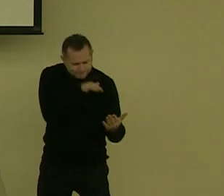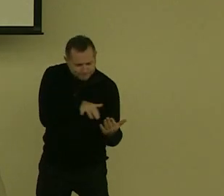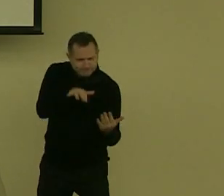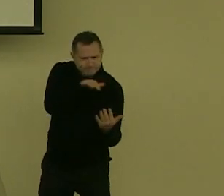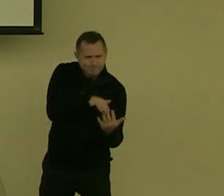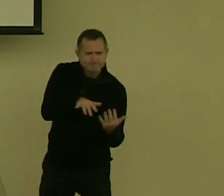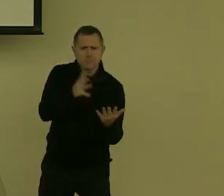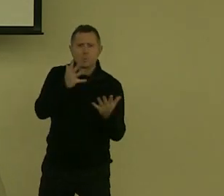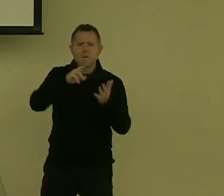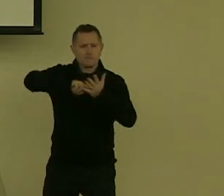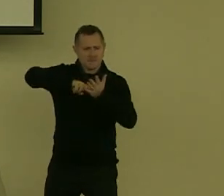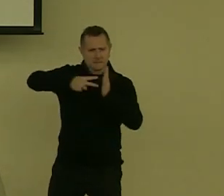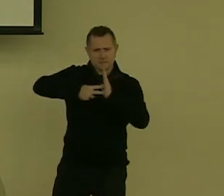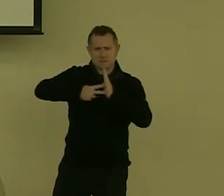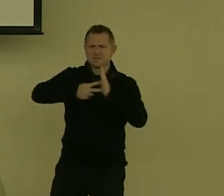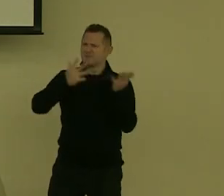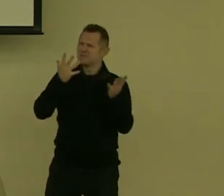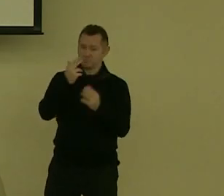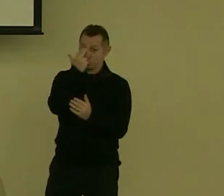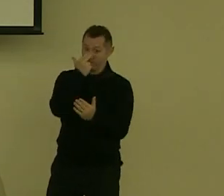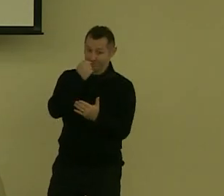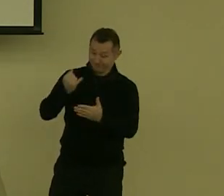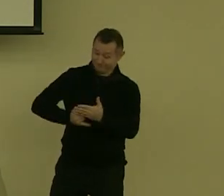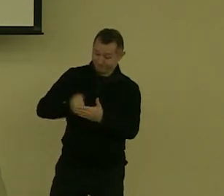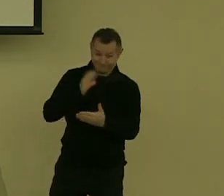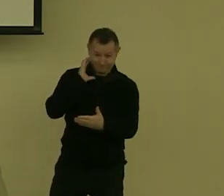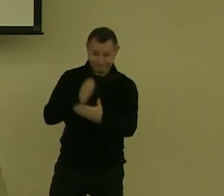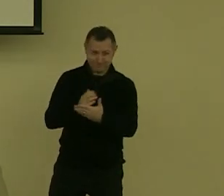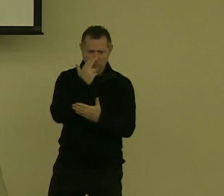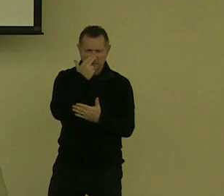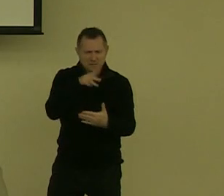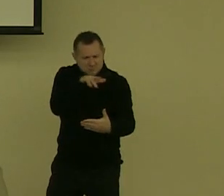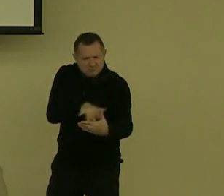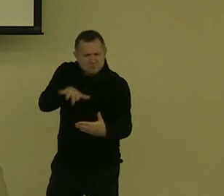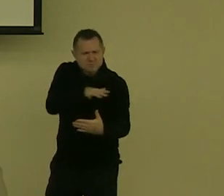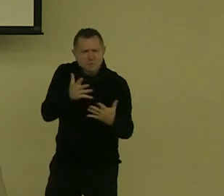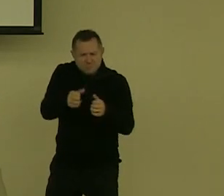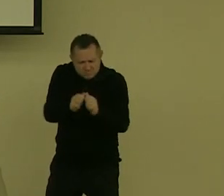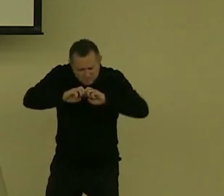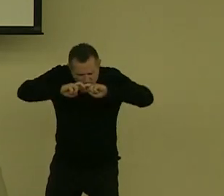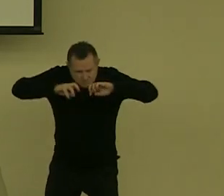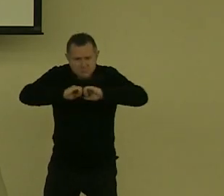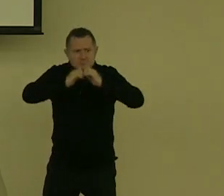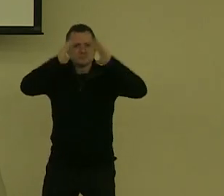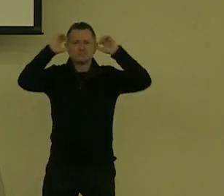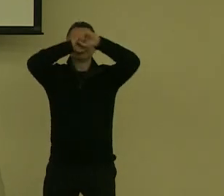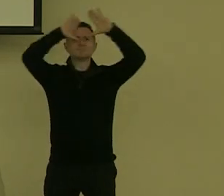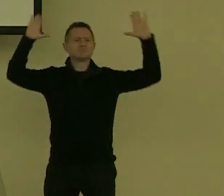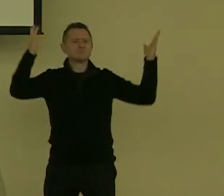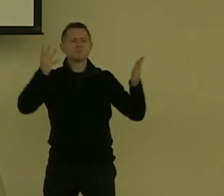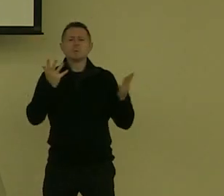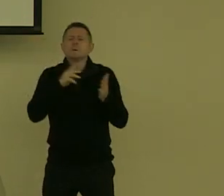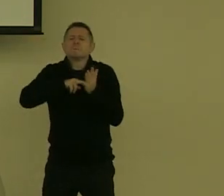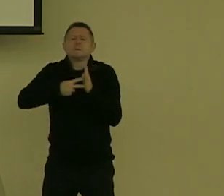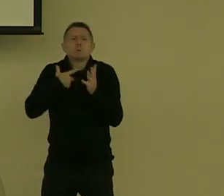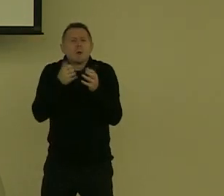and Forrest already suggested that they write popularly, so is that comic studies scholarship? Does it